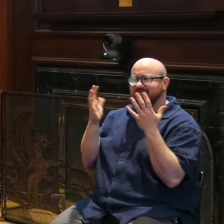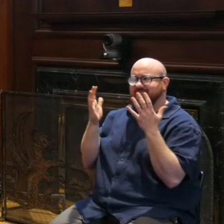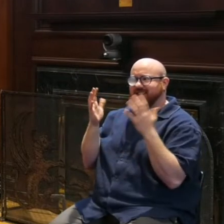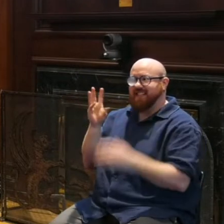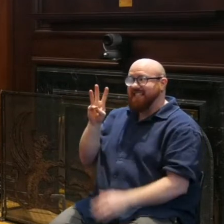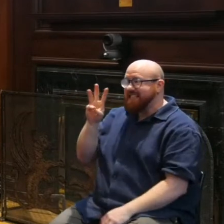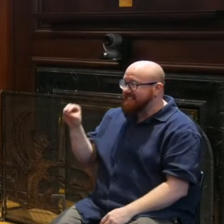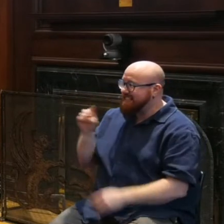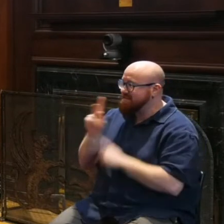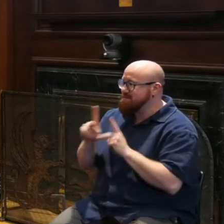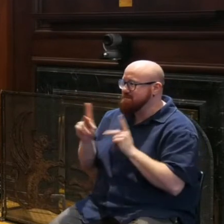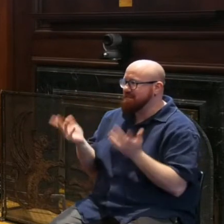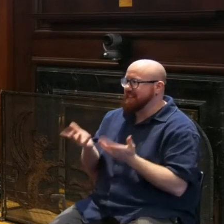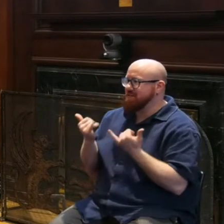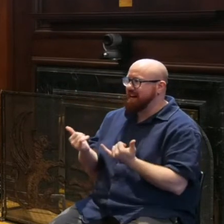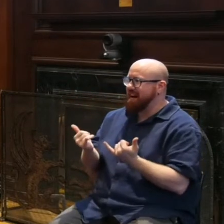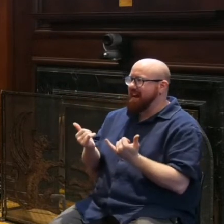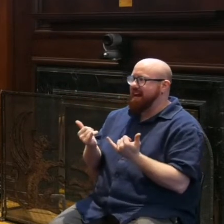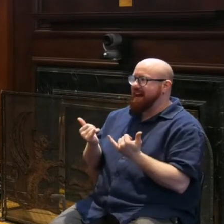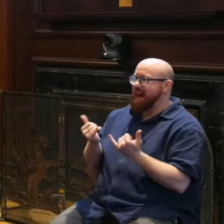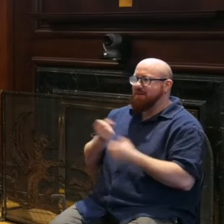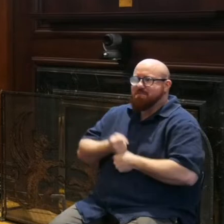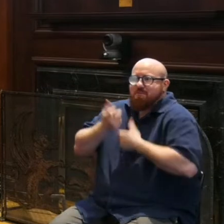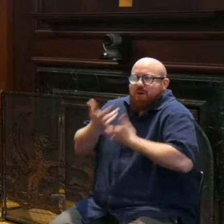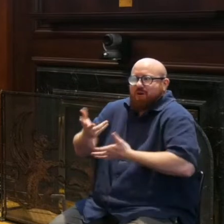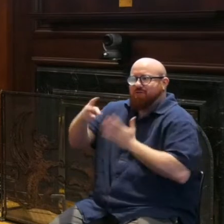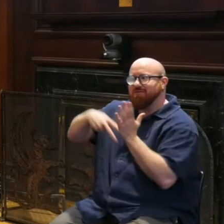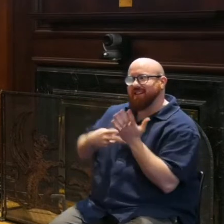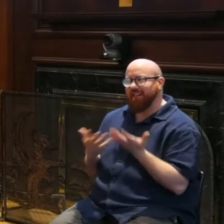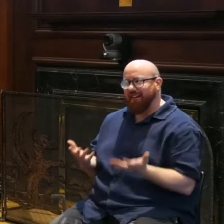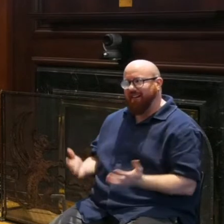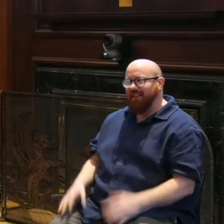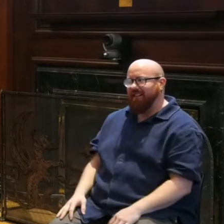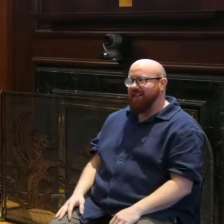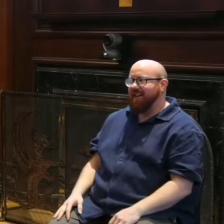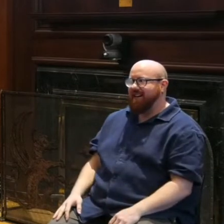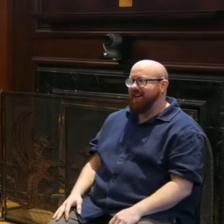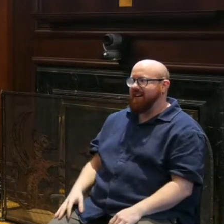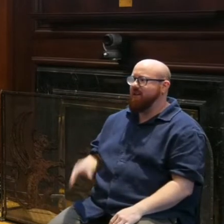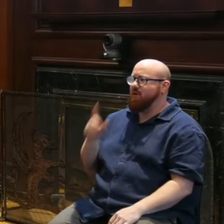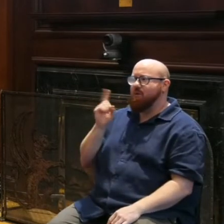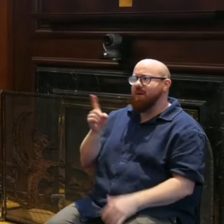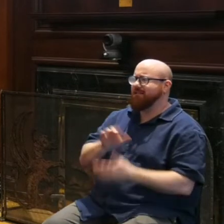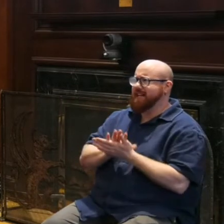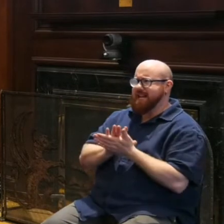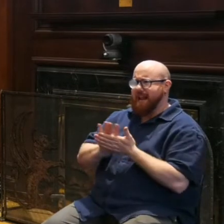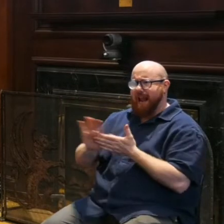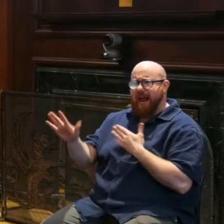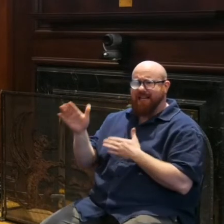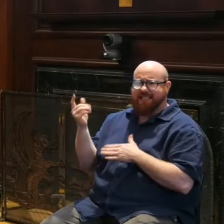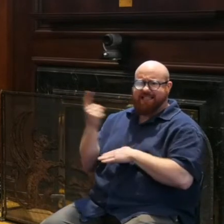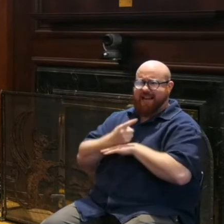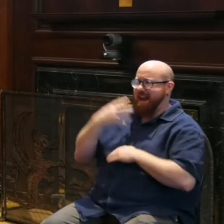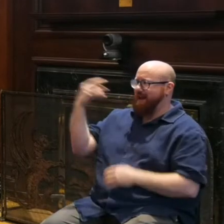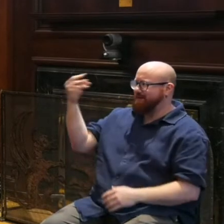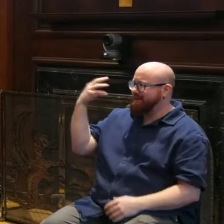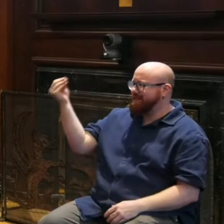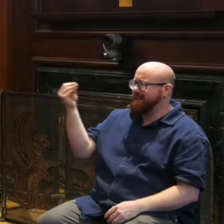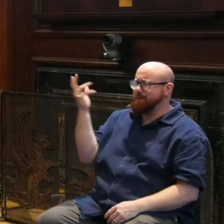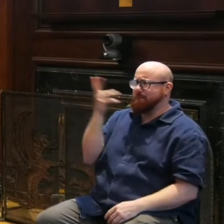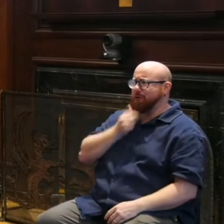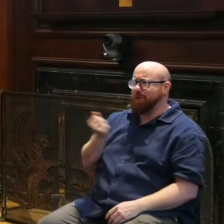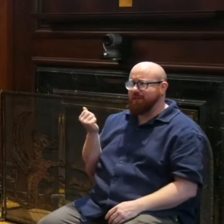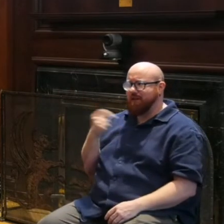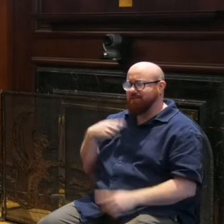60 people here for a poetry reading on one of the nicer days we've had in a long